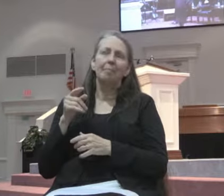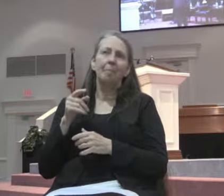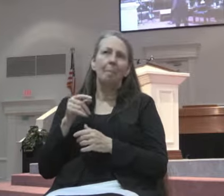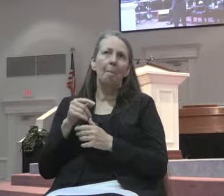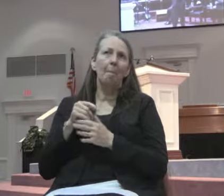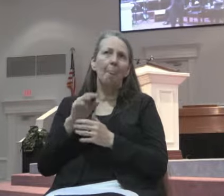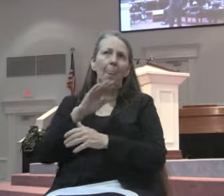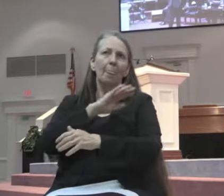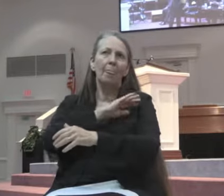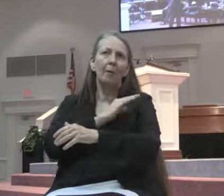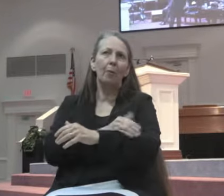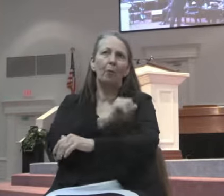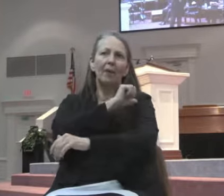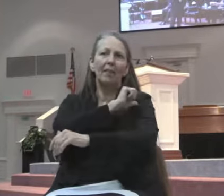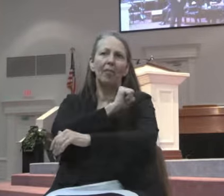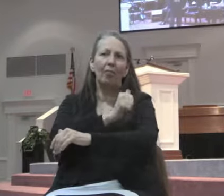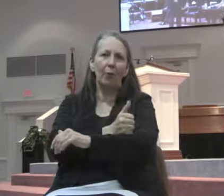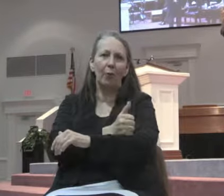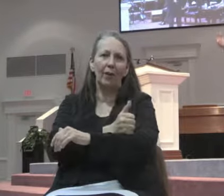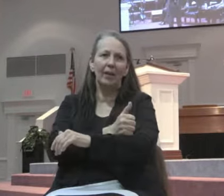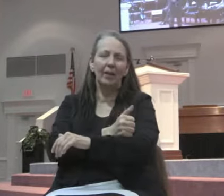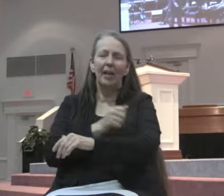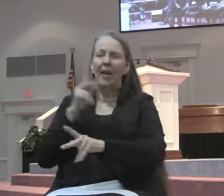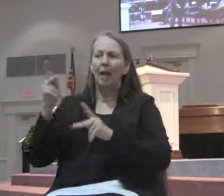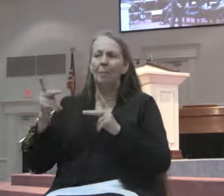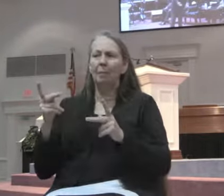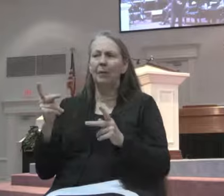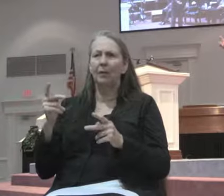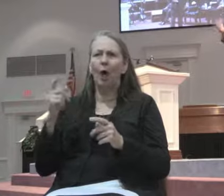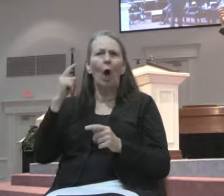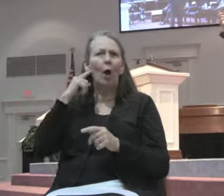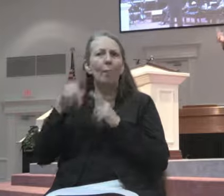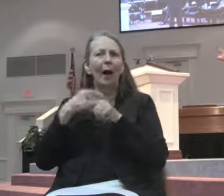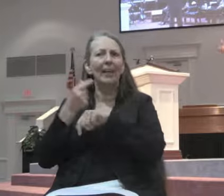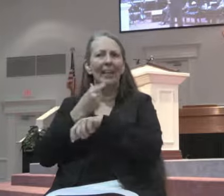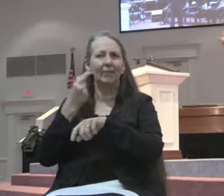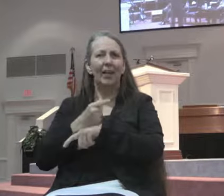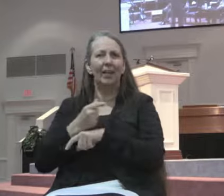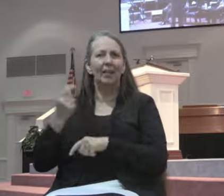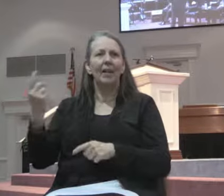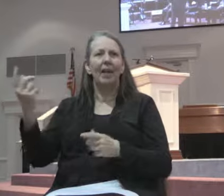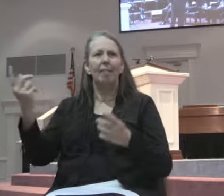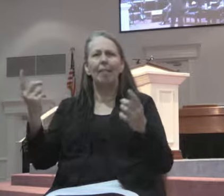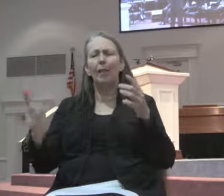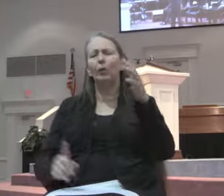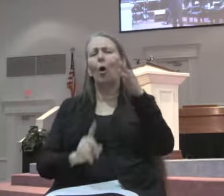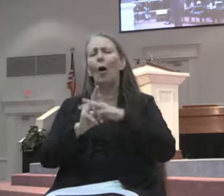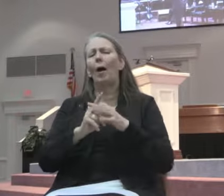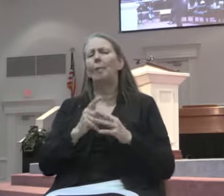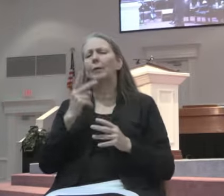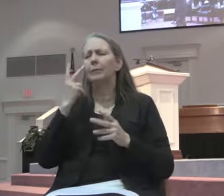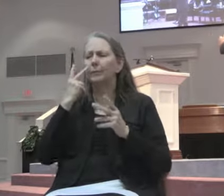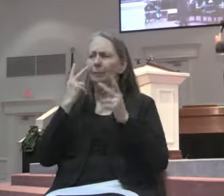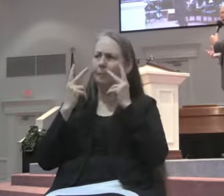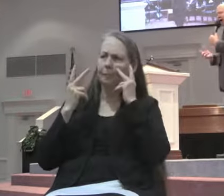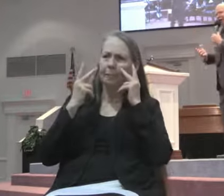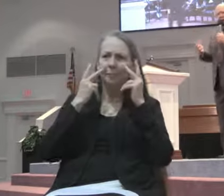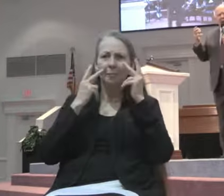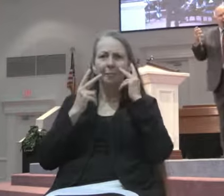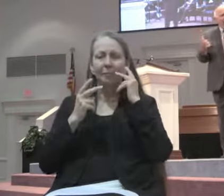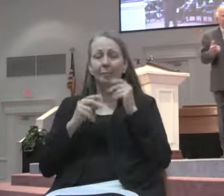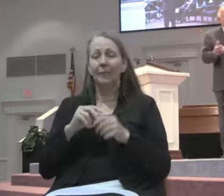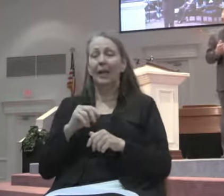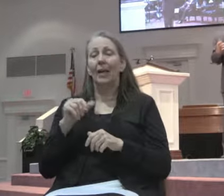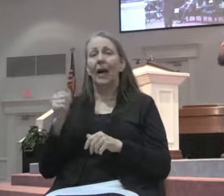of the power and the authority. They were drawn in. But I'm here to tell you tonight, Joel had it all